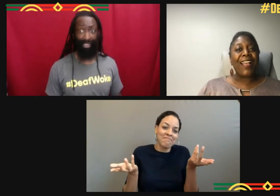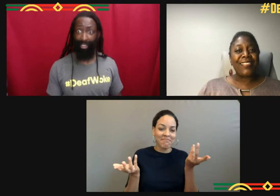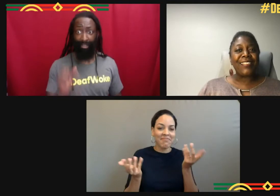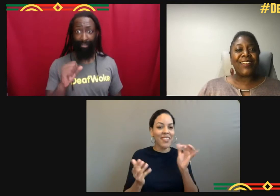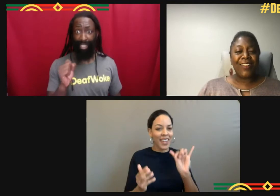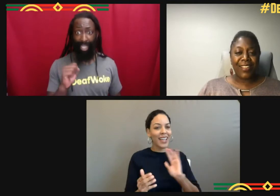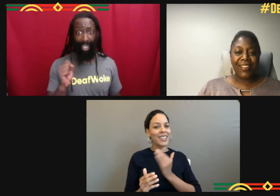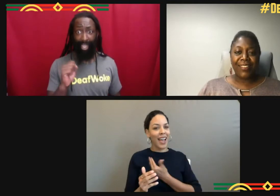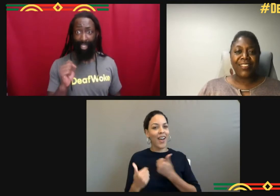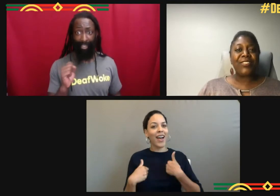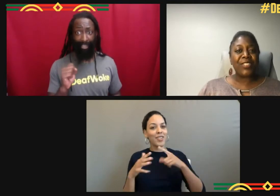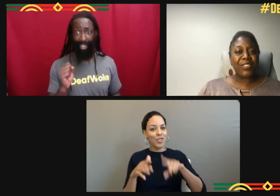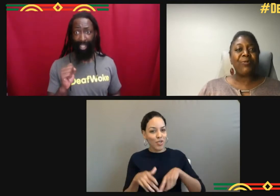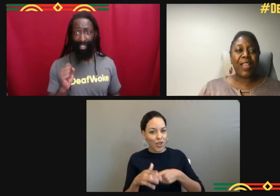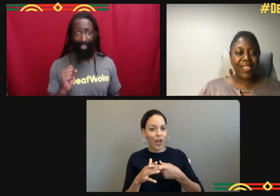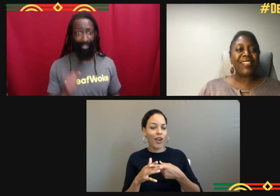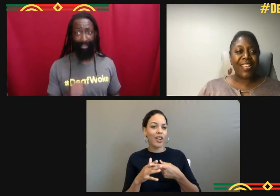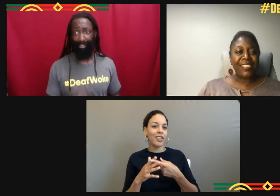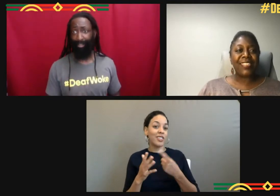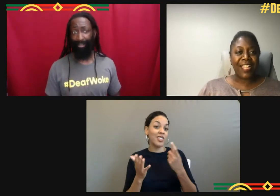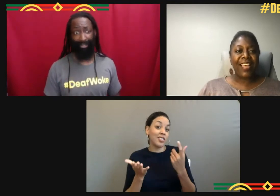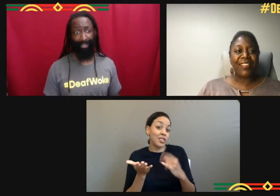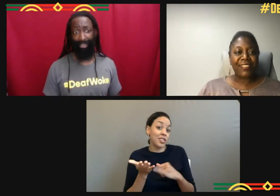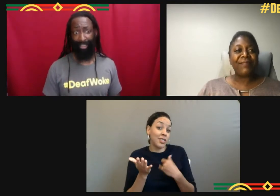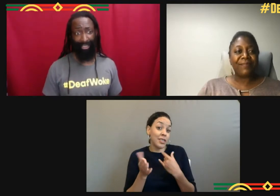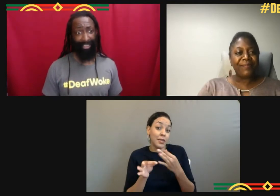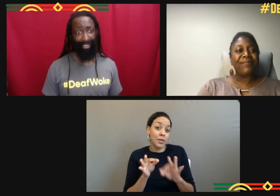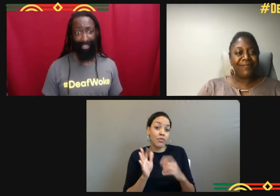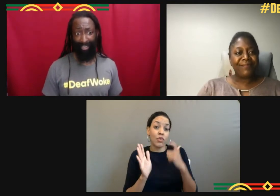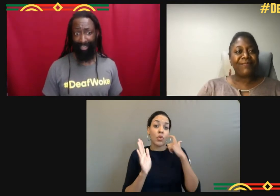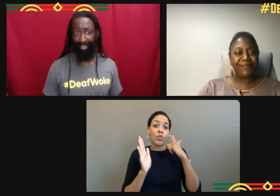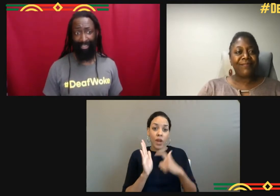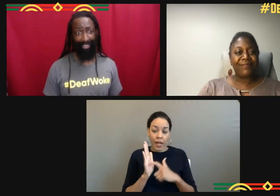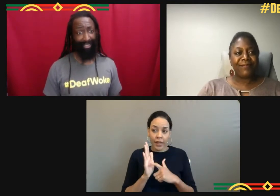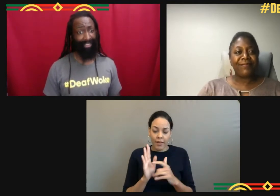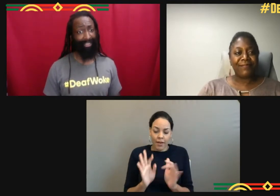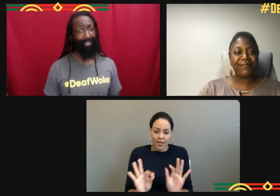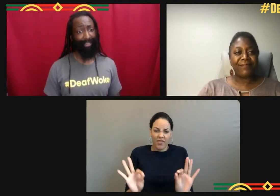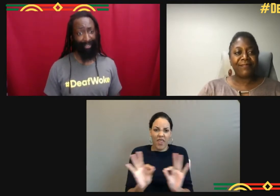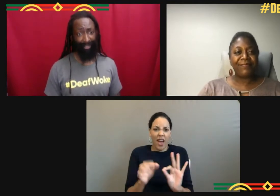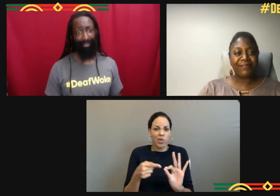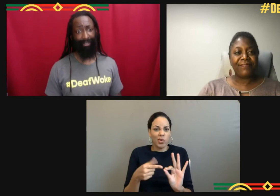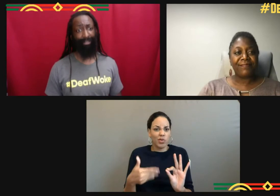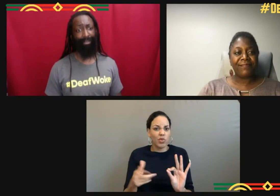that's how I got started, is just recognizing that.